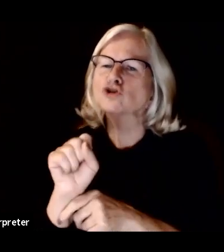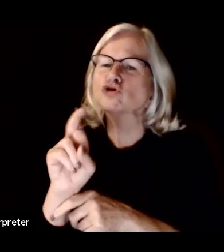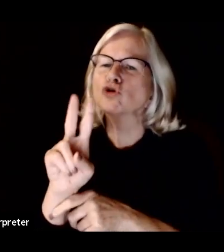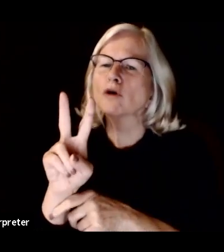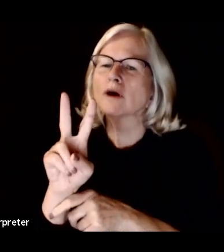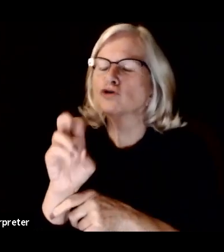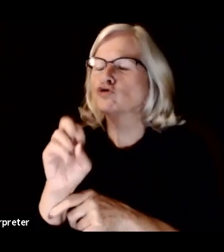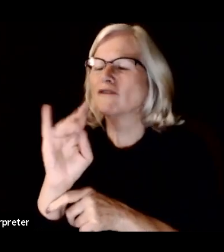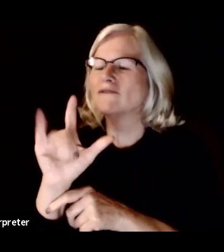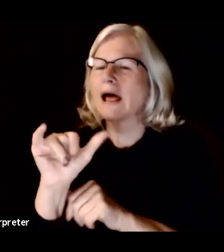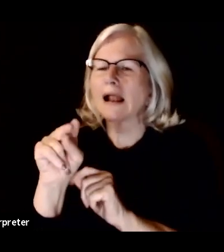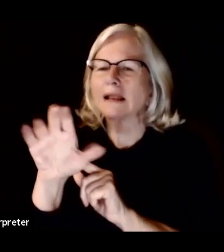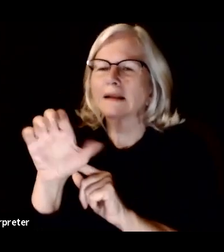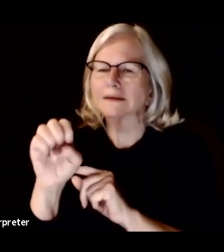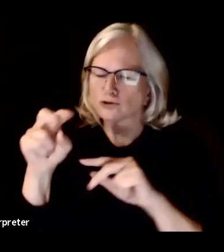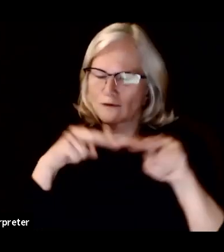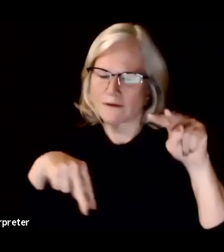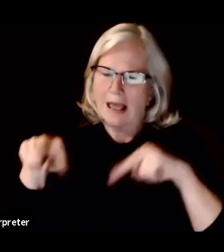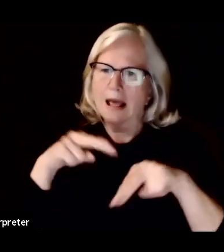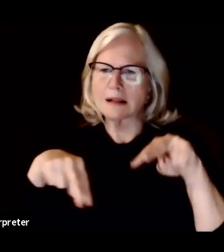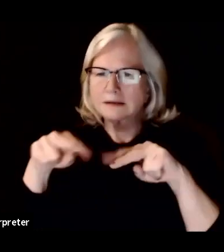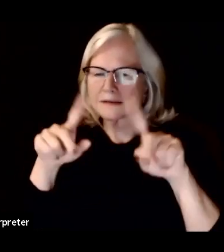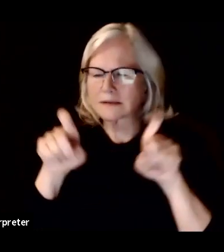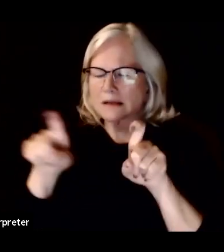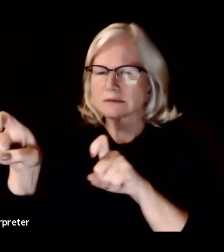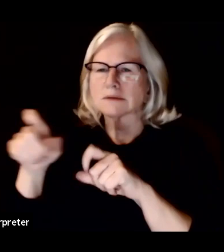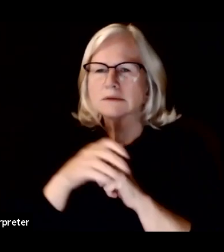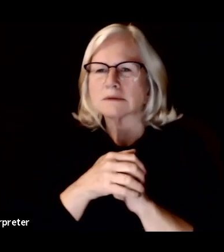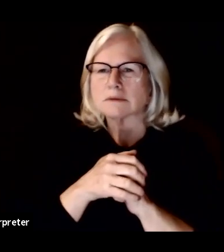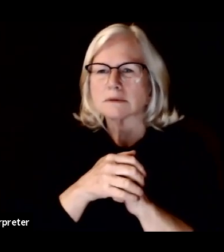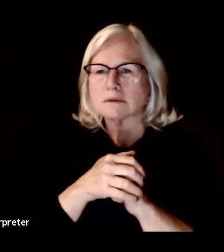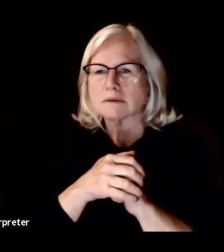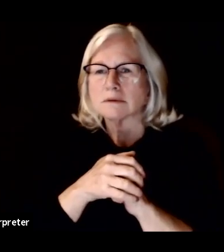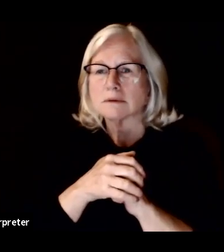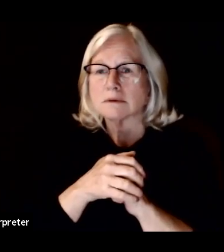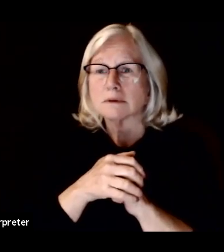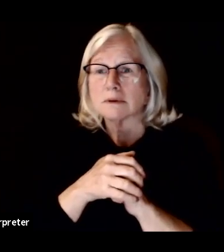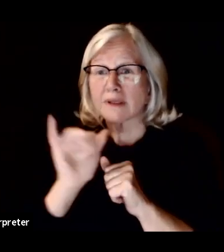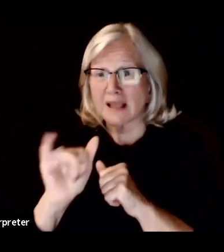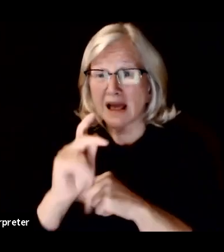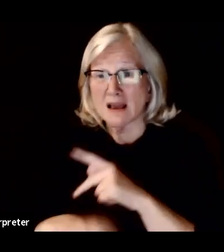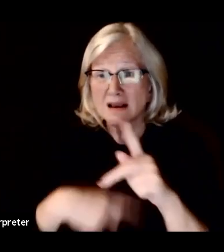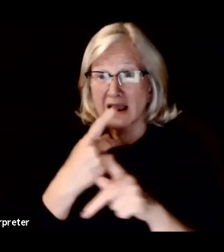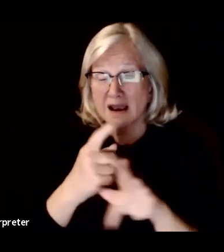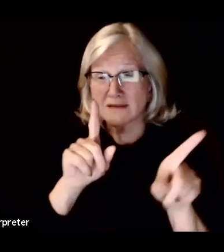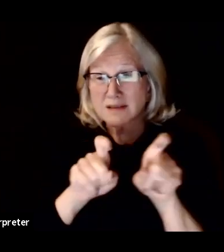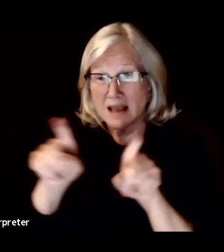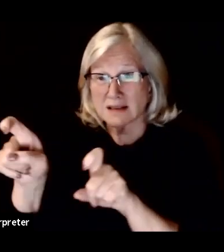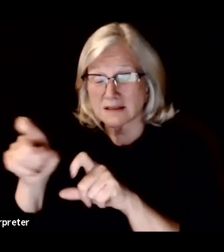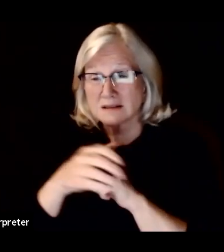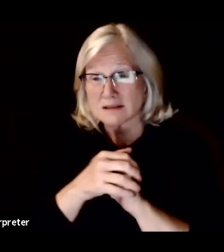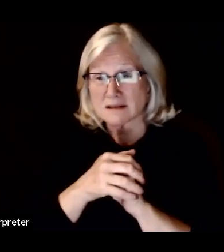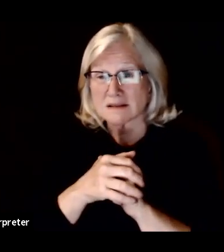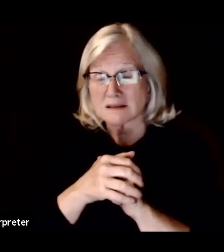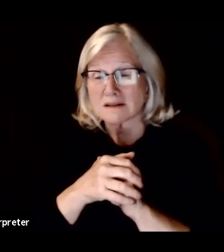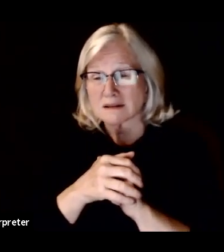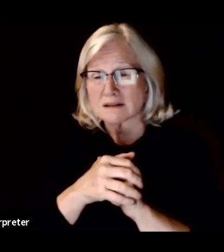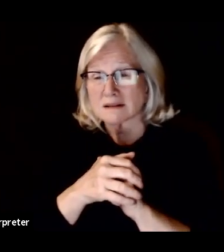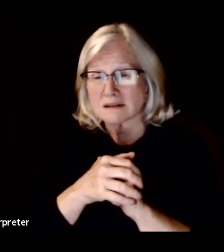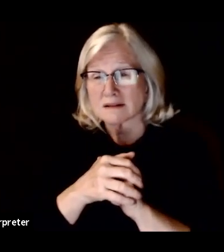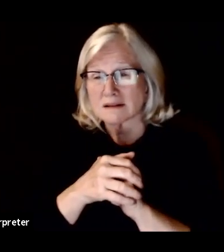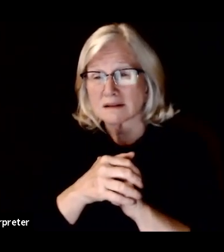that most people seek is because they have COVID-19 symptoms